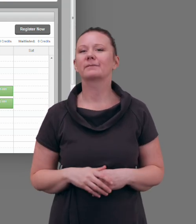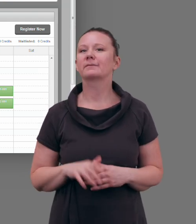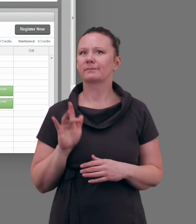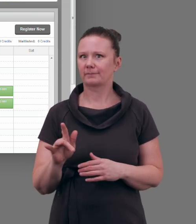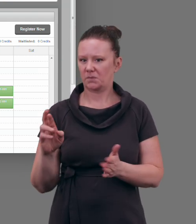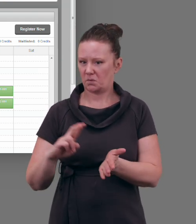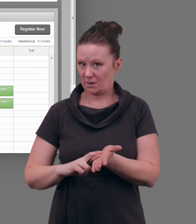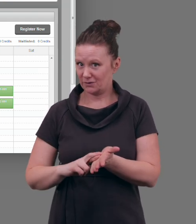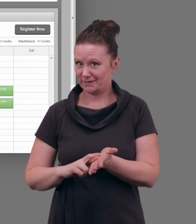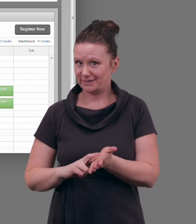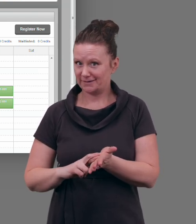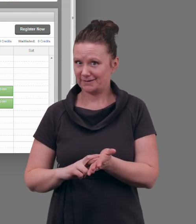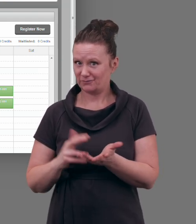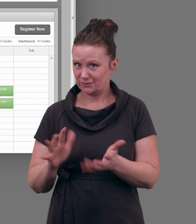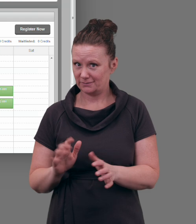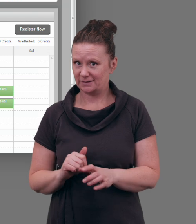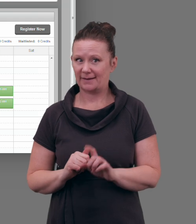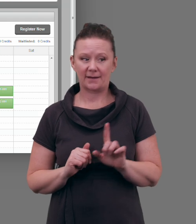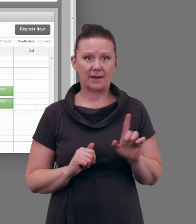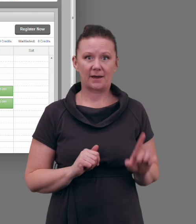the drop button on the section you no longer want.